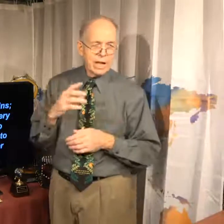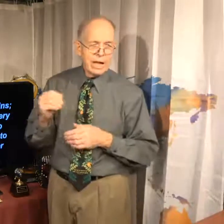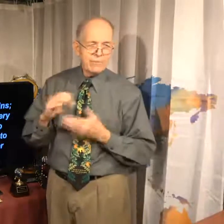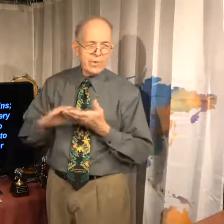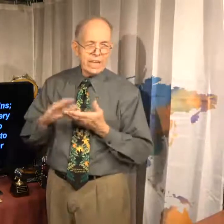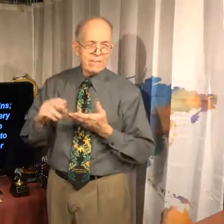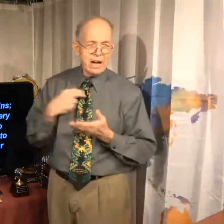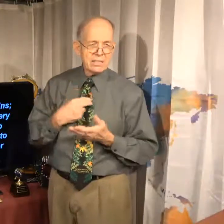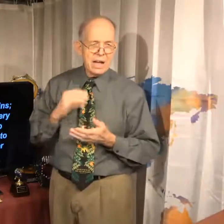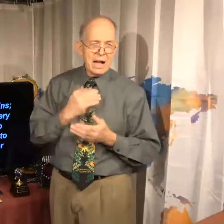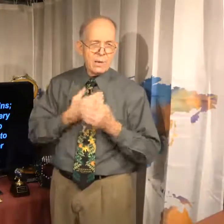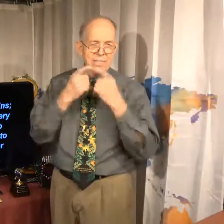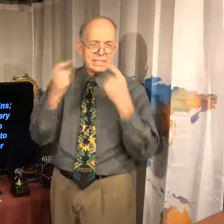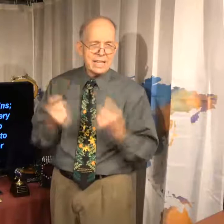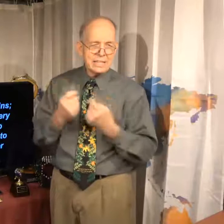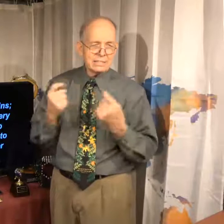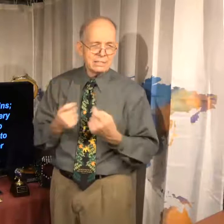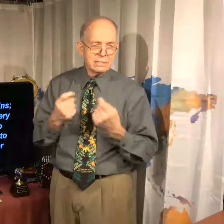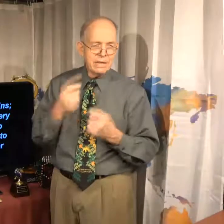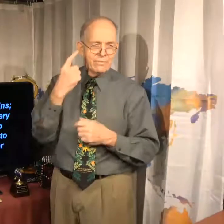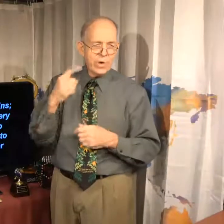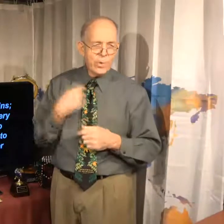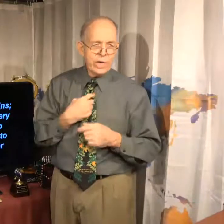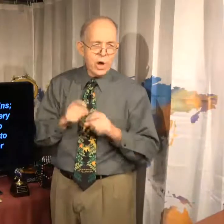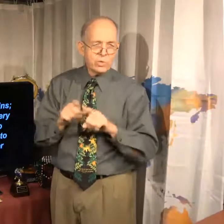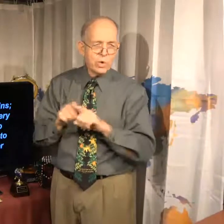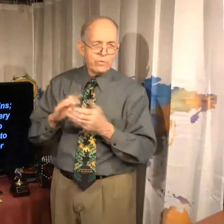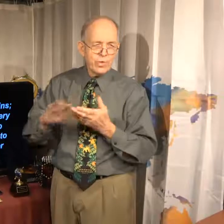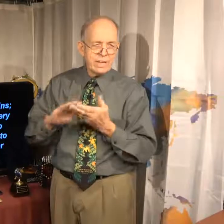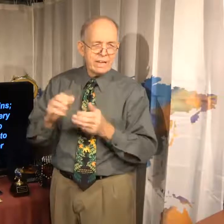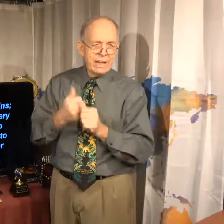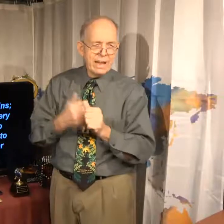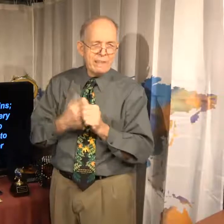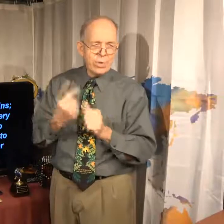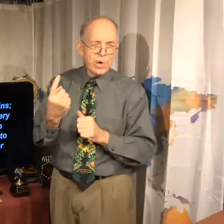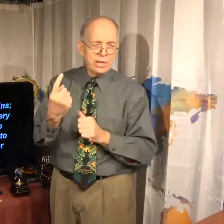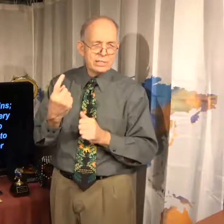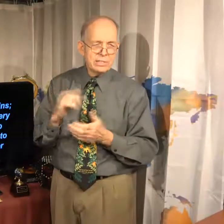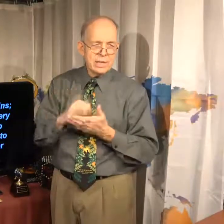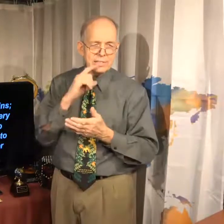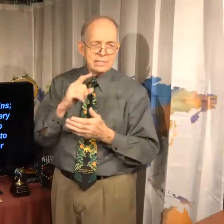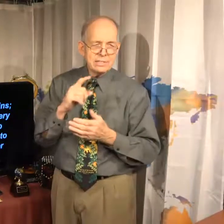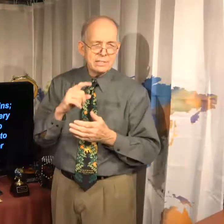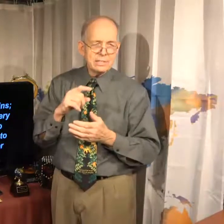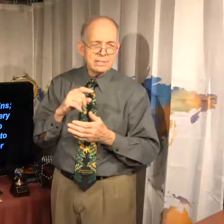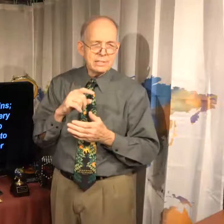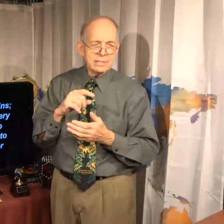And forgive us our sin, for we also forgive everyone that is